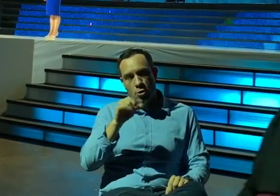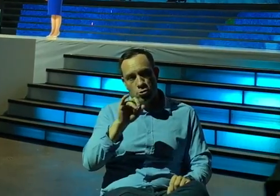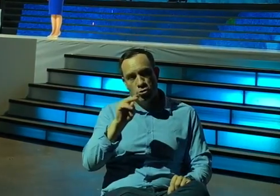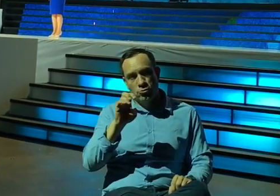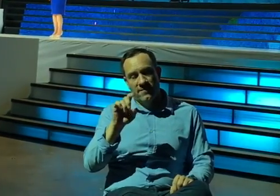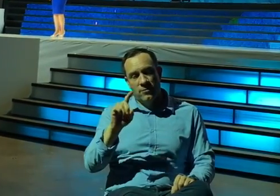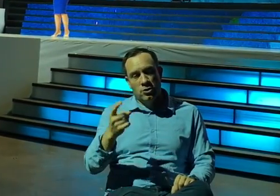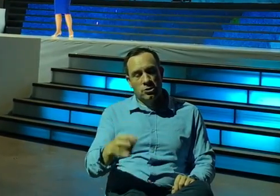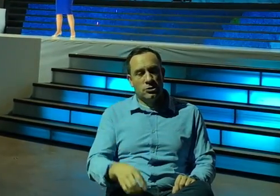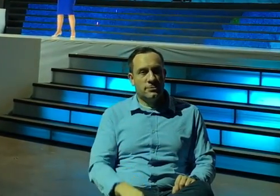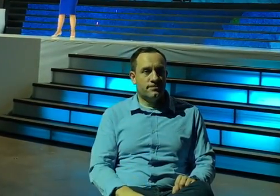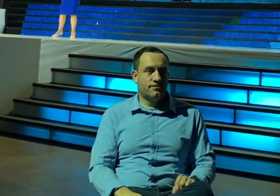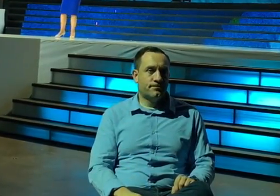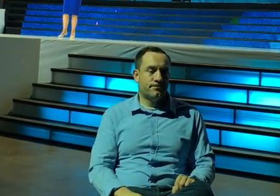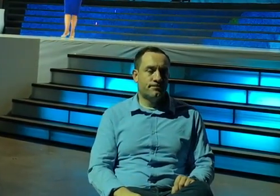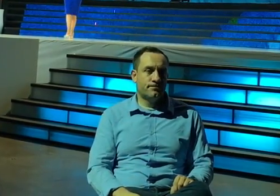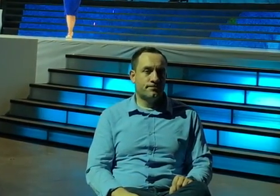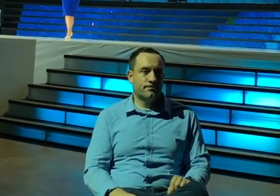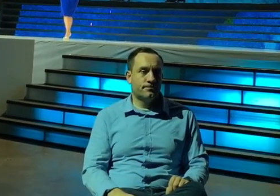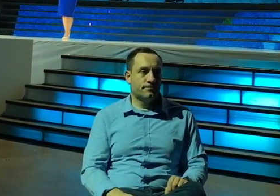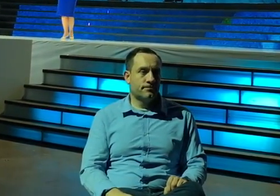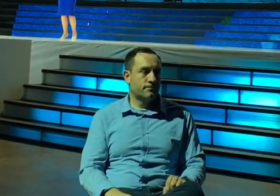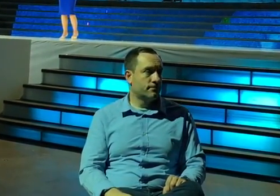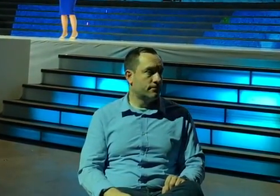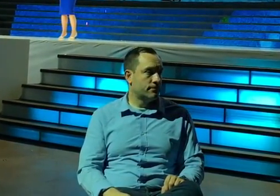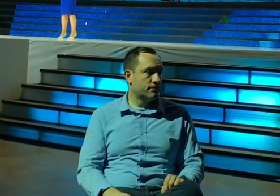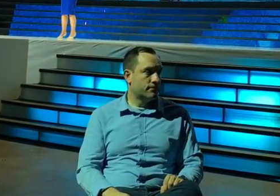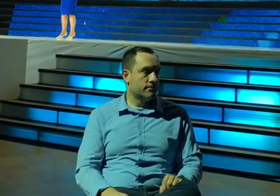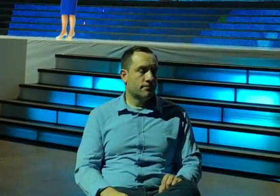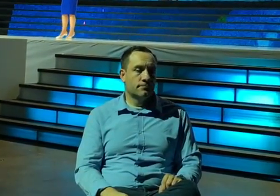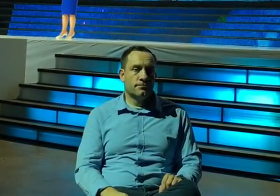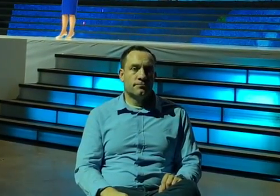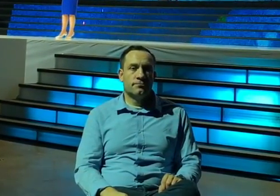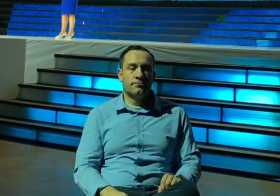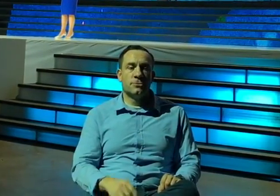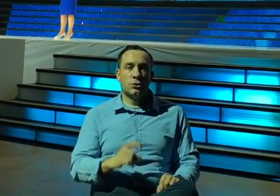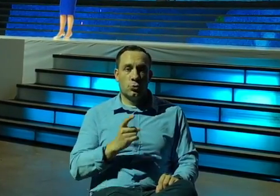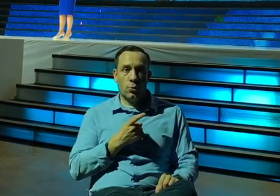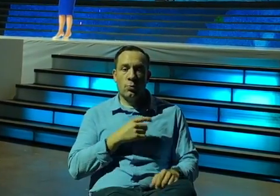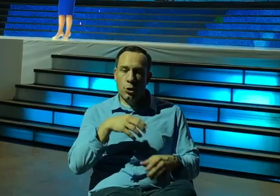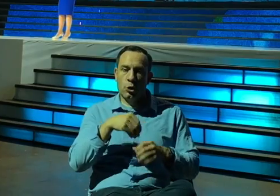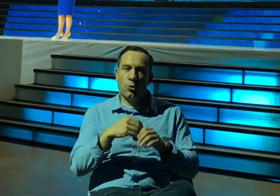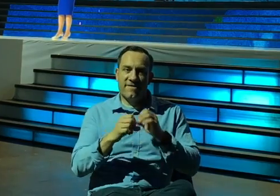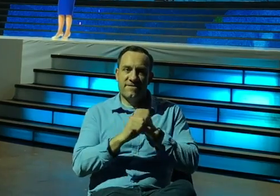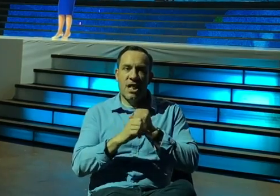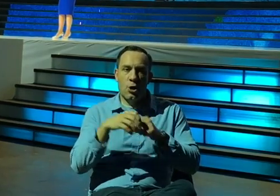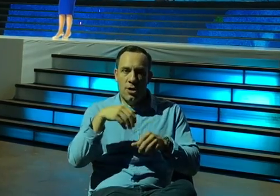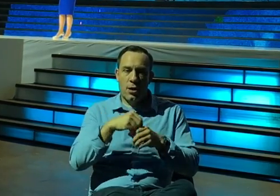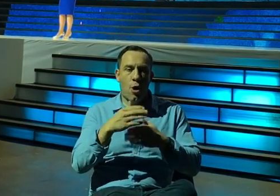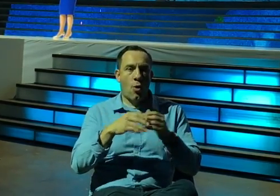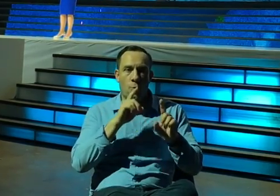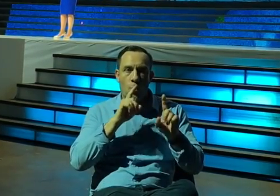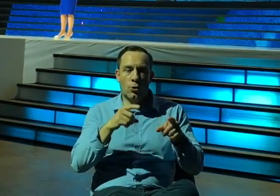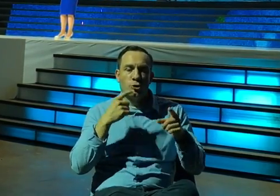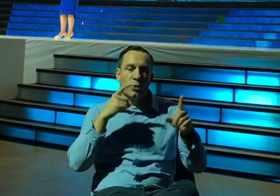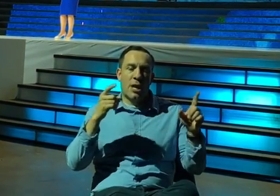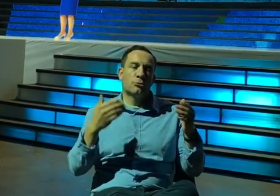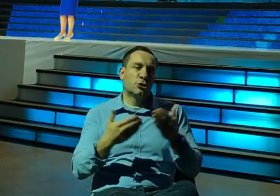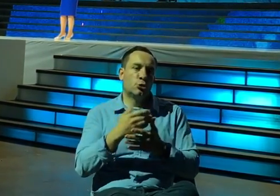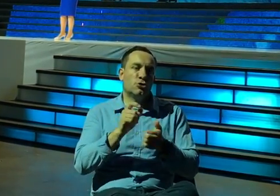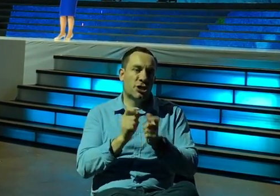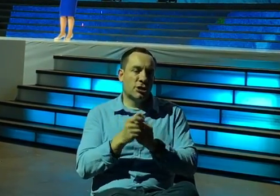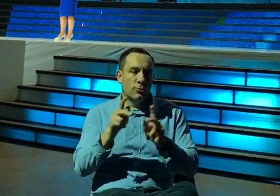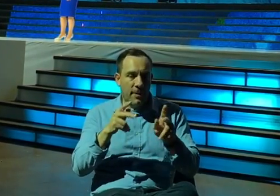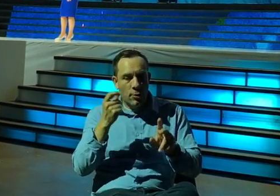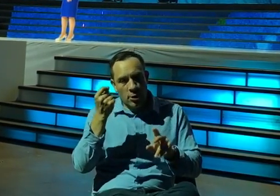1st. Yeah, and we've included a flyer in all of these orders to announce the new changes so people understand